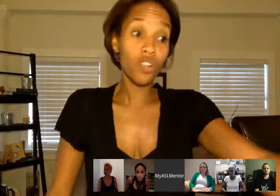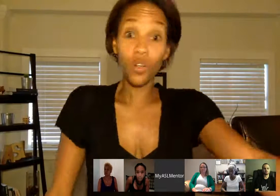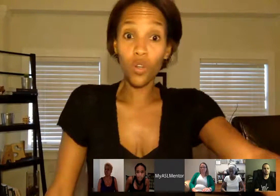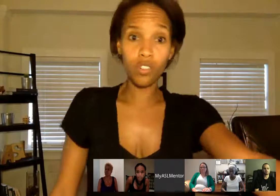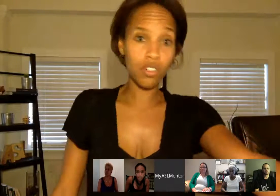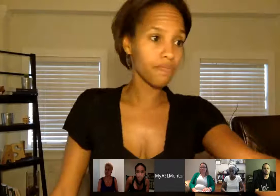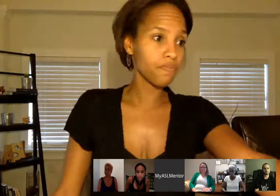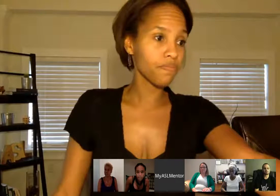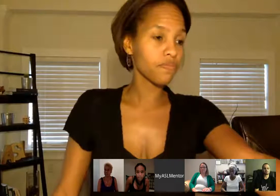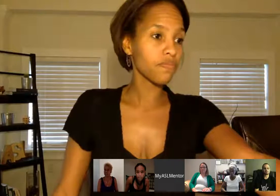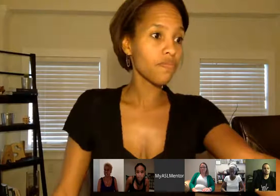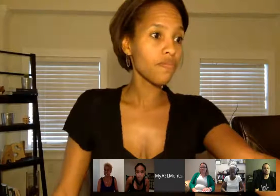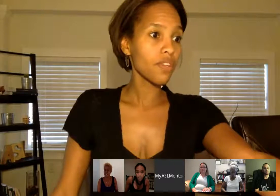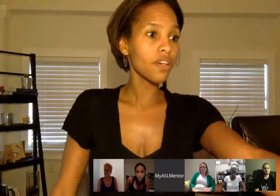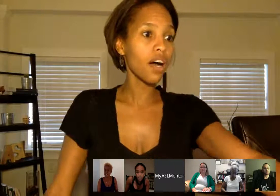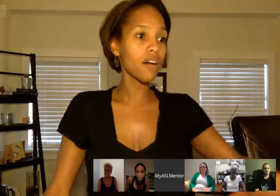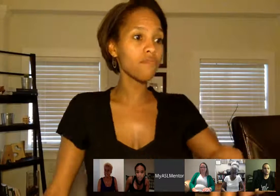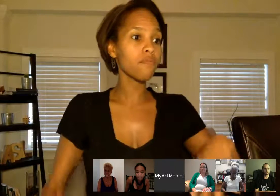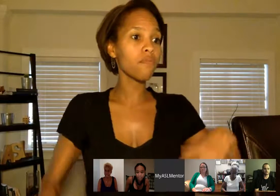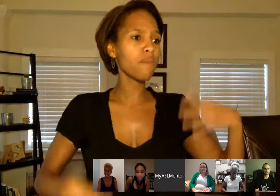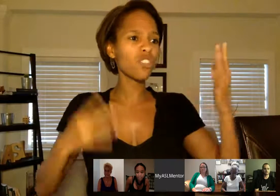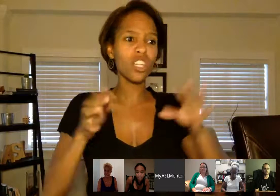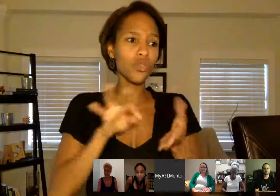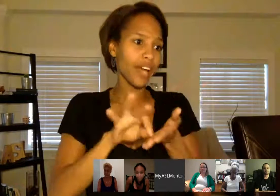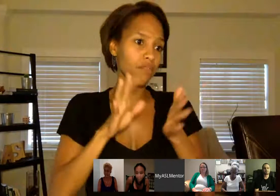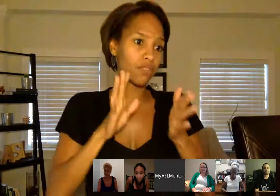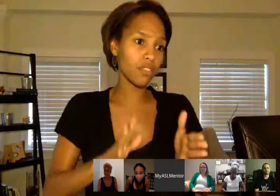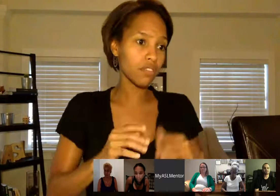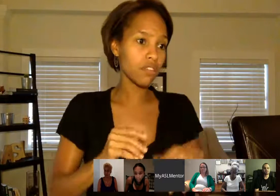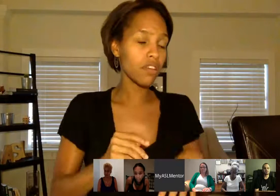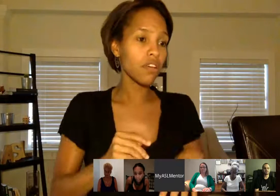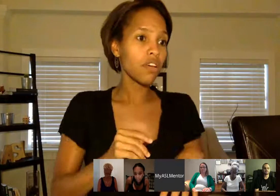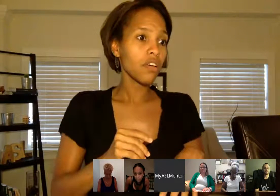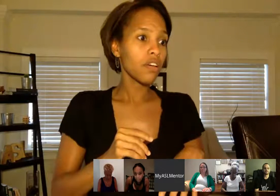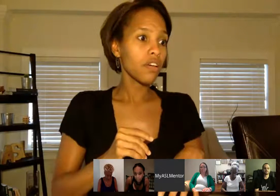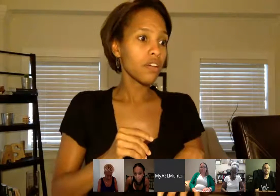It totally worked. But I'm just going to do accountant.